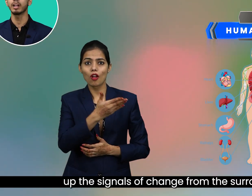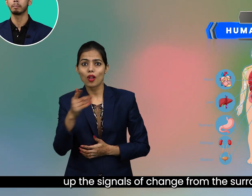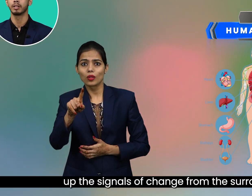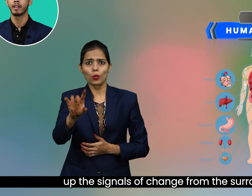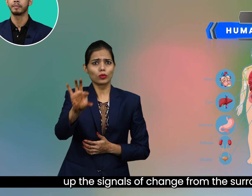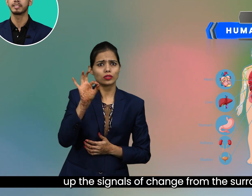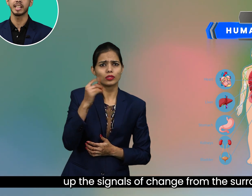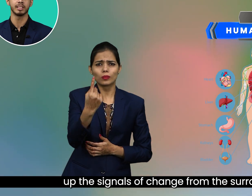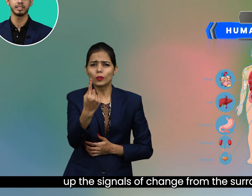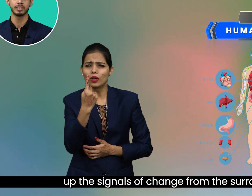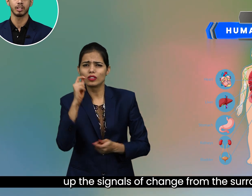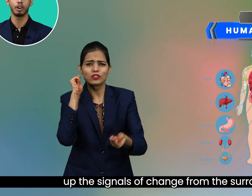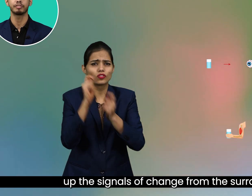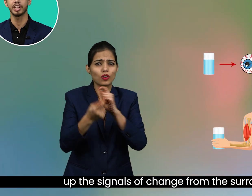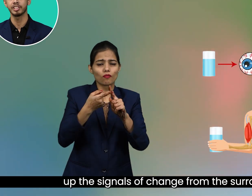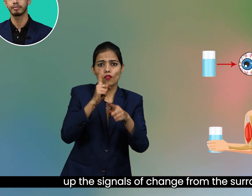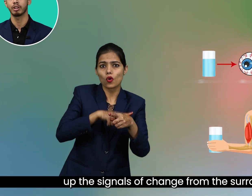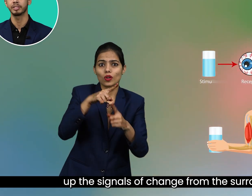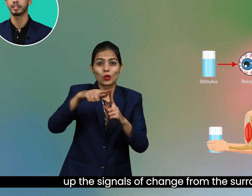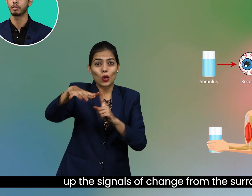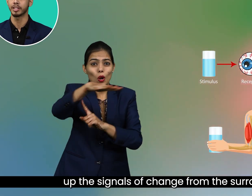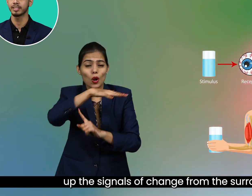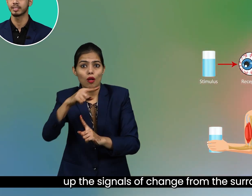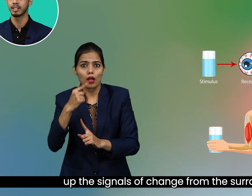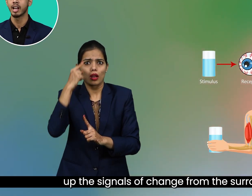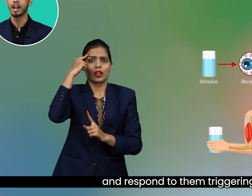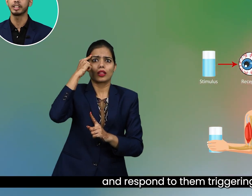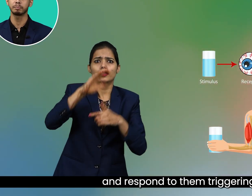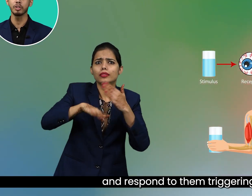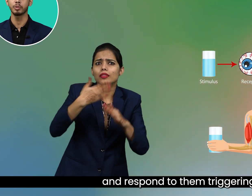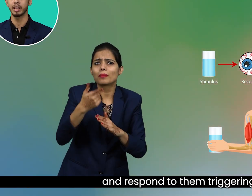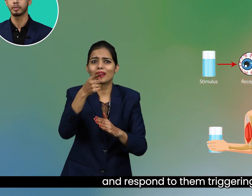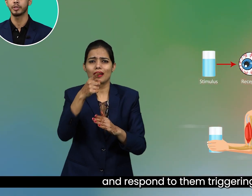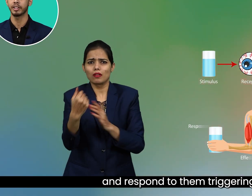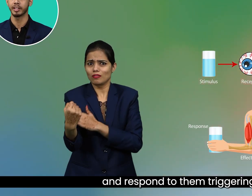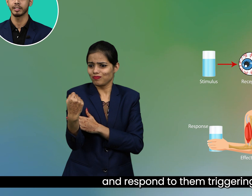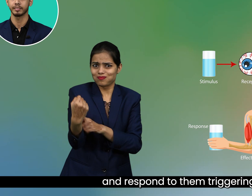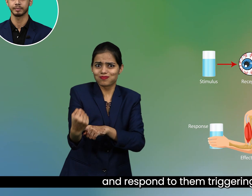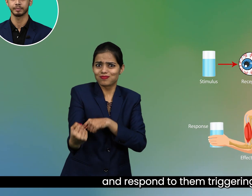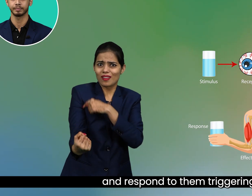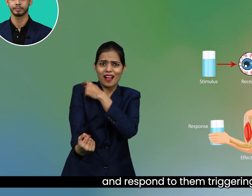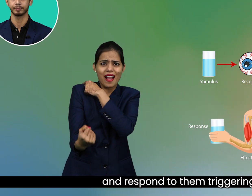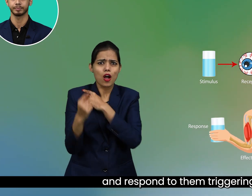They pick up the signals of change from the surroundings and respond to them, triggering